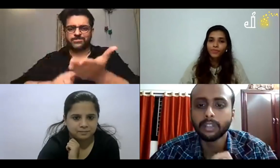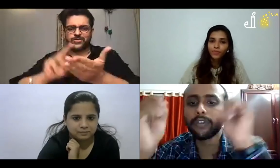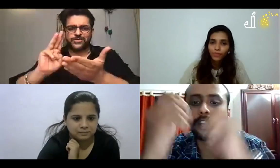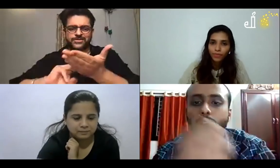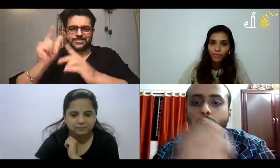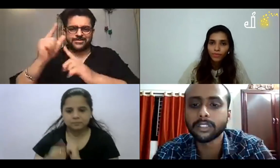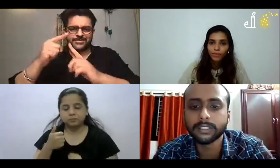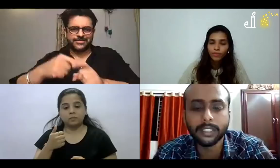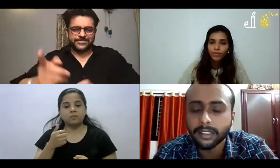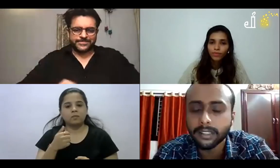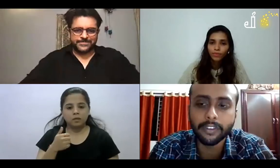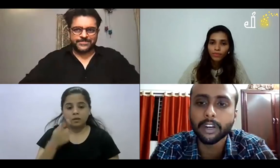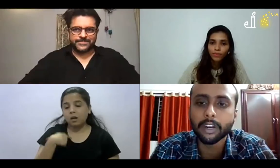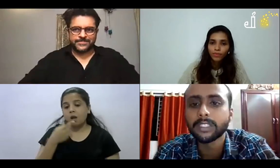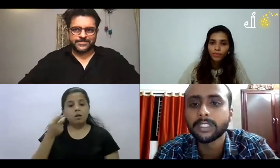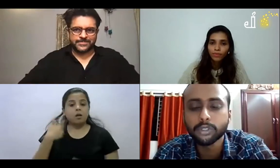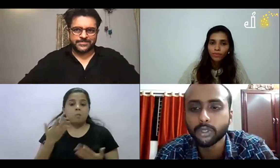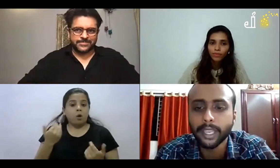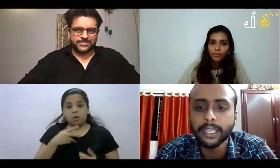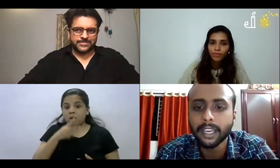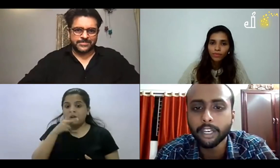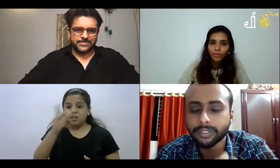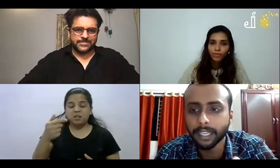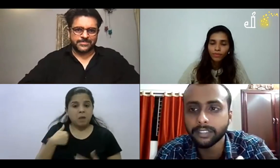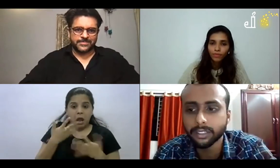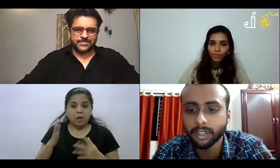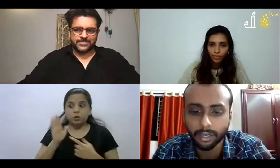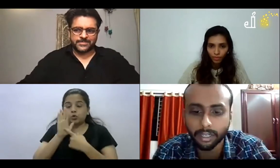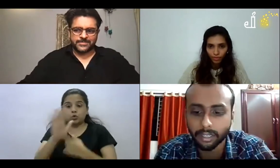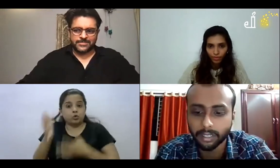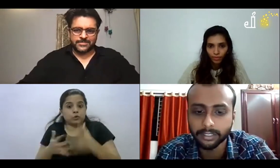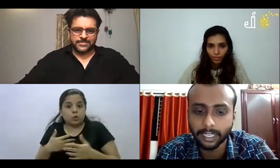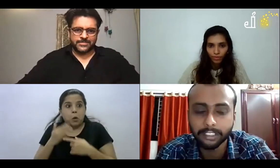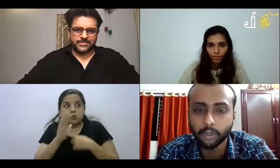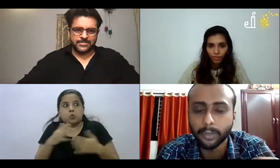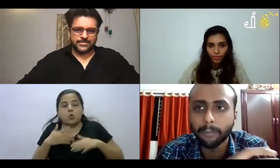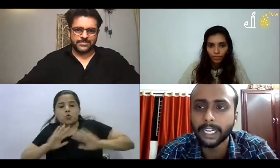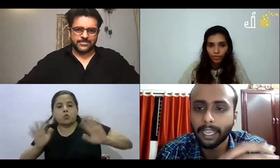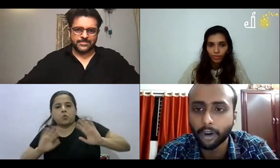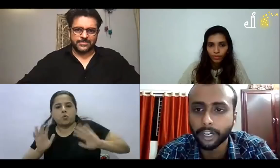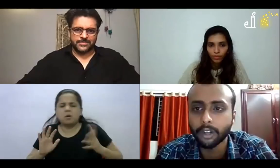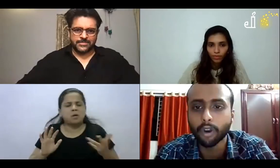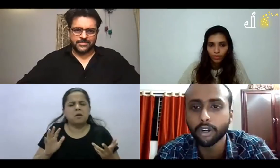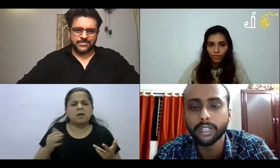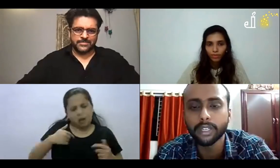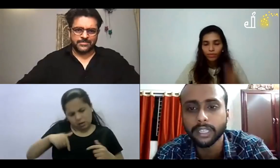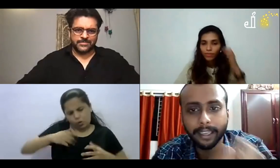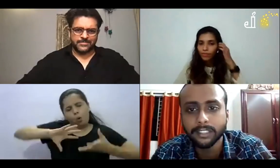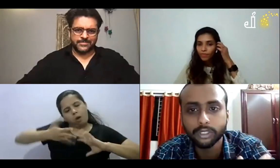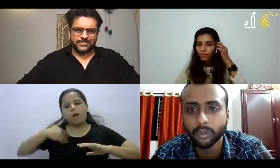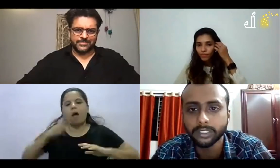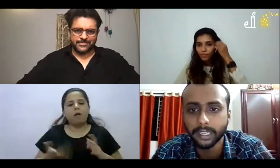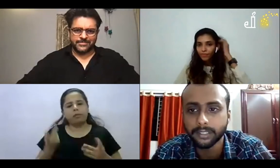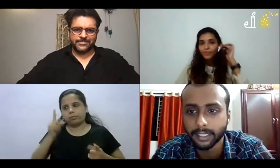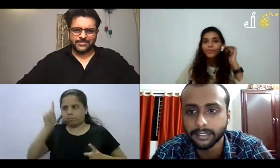so we cannot tell that we are not supposed to show any kind of signs, or signs should be completely avoided, or audiologists are